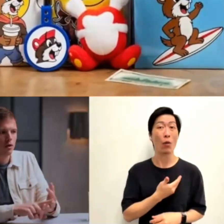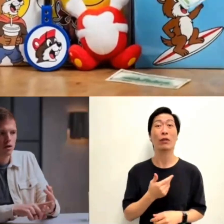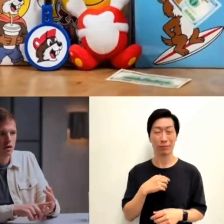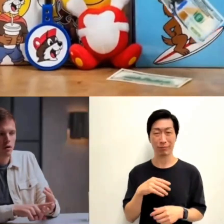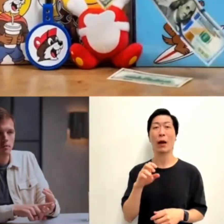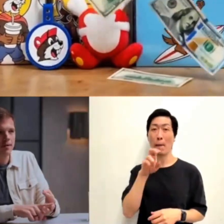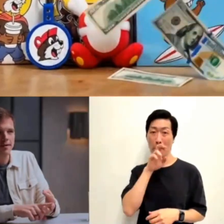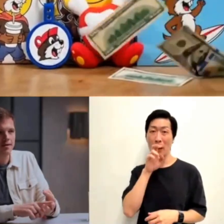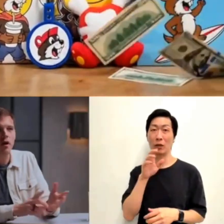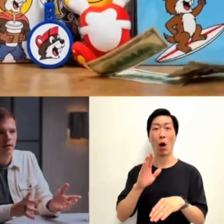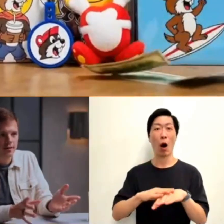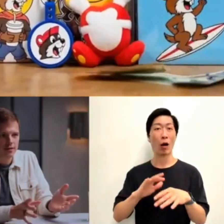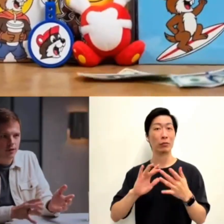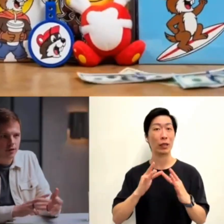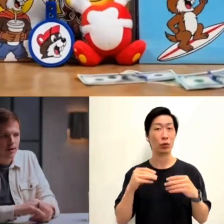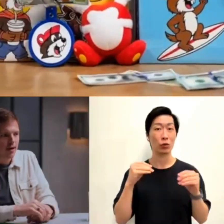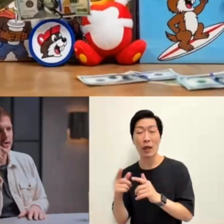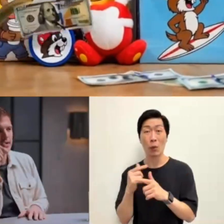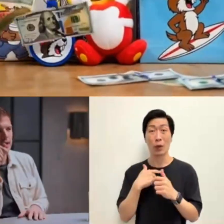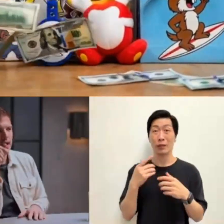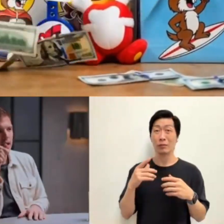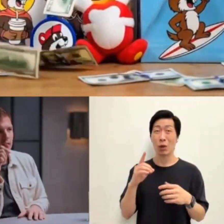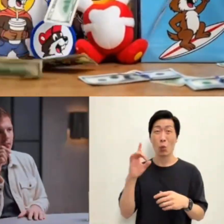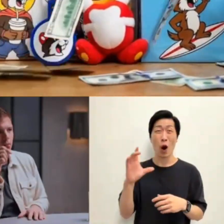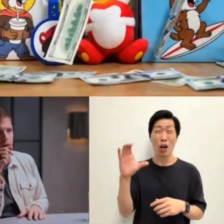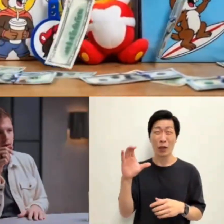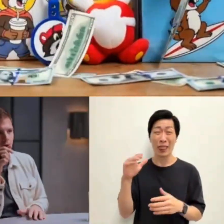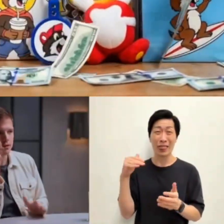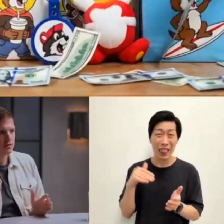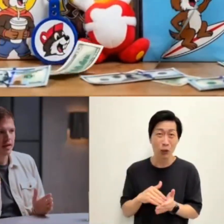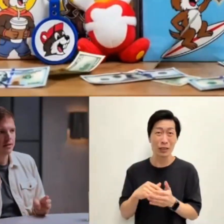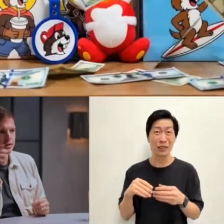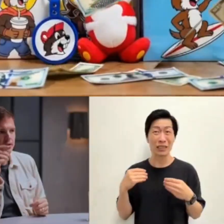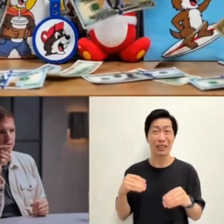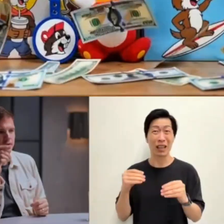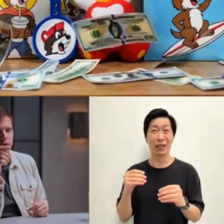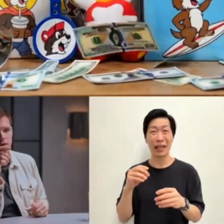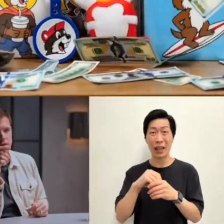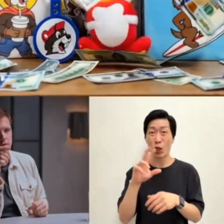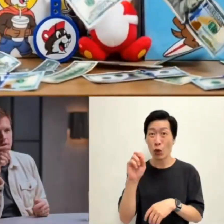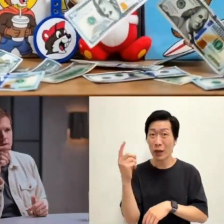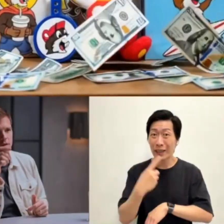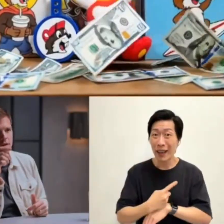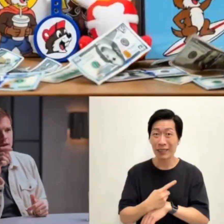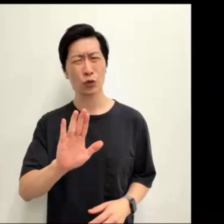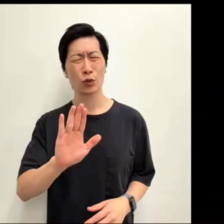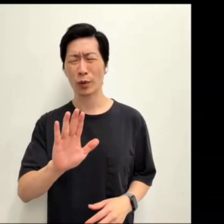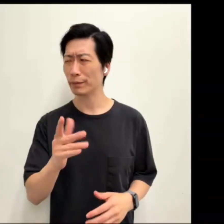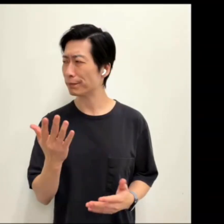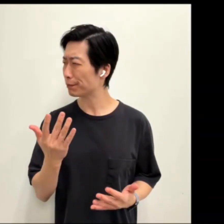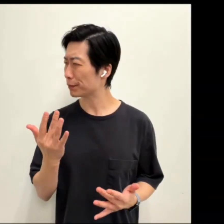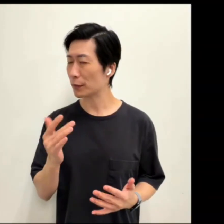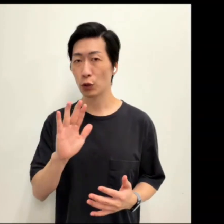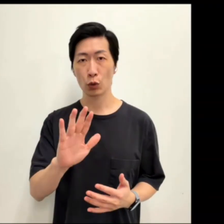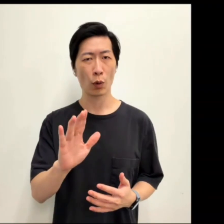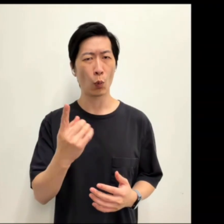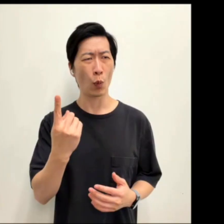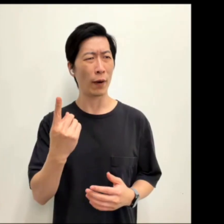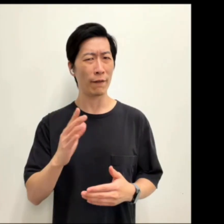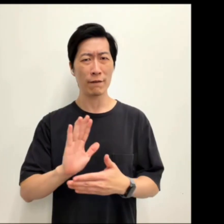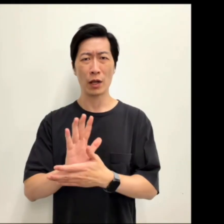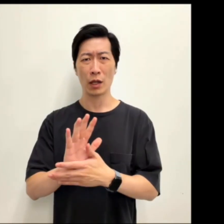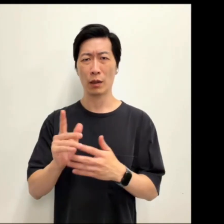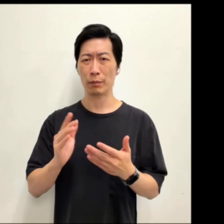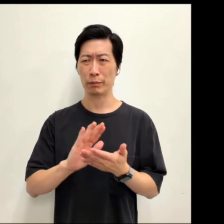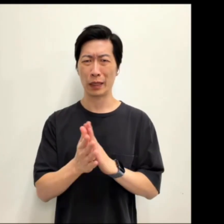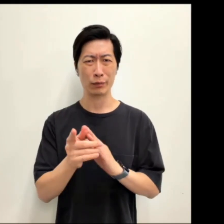it. We're going to launch our own Buc-ee's online store. And we did hundreds of thousands of dollars our first 30 days. What was your,